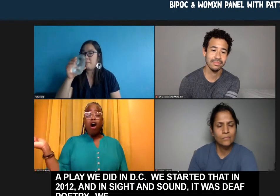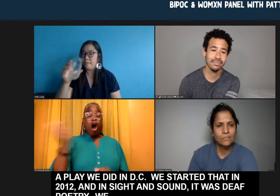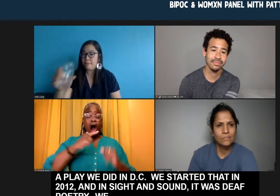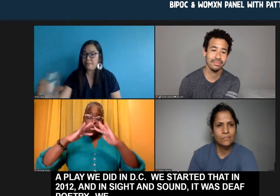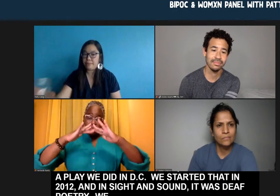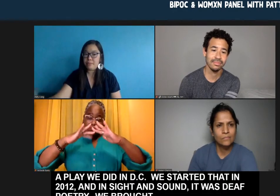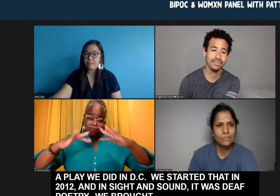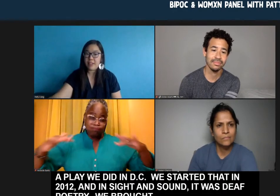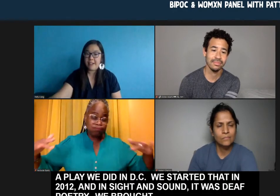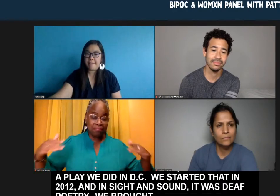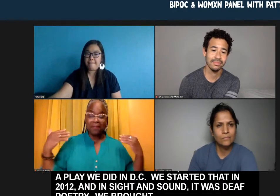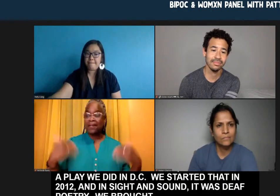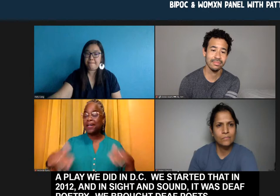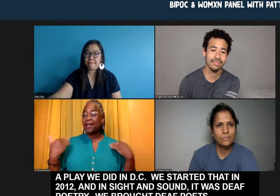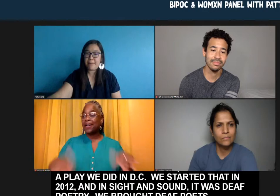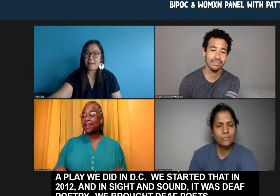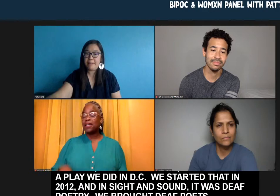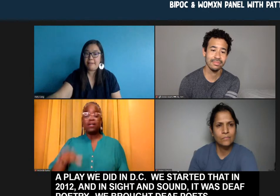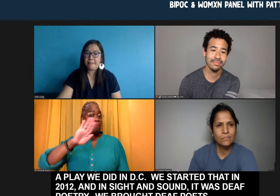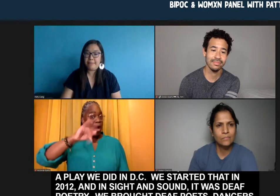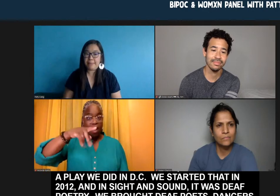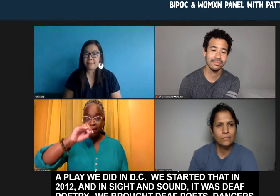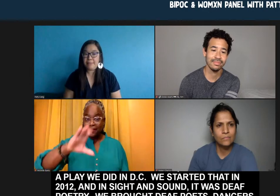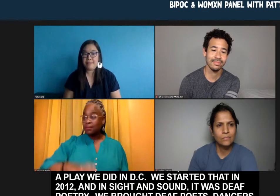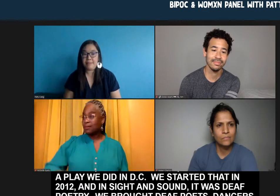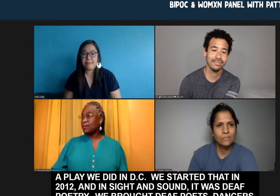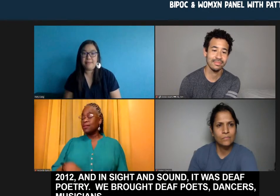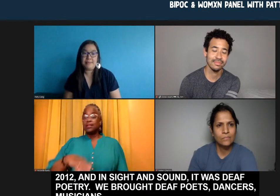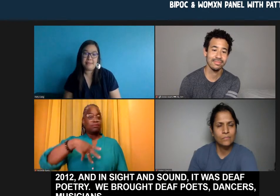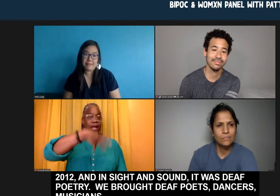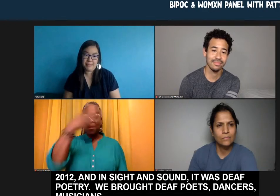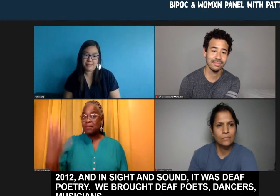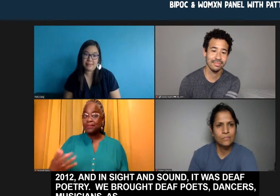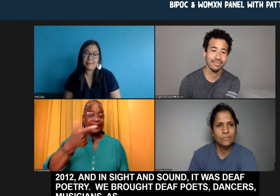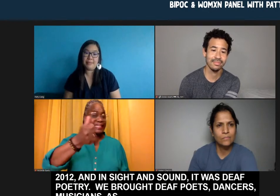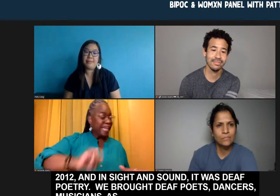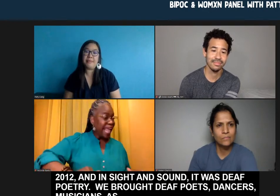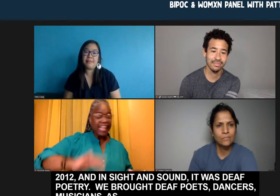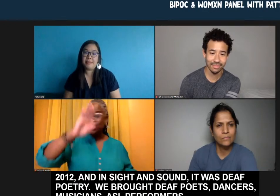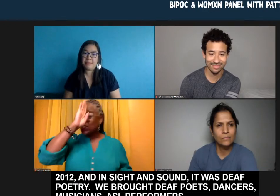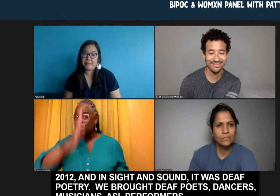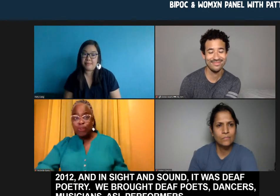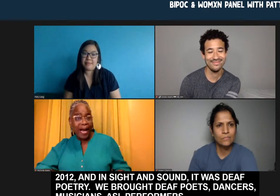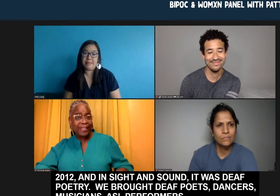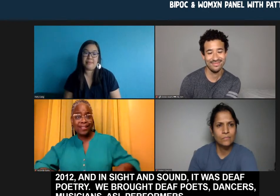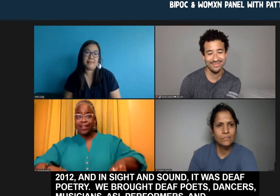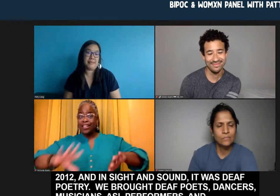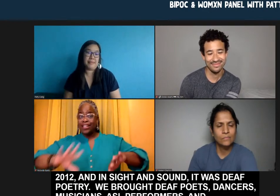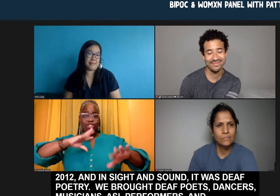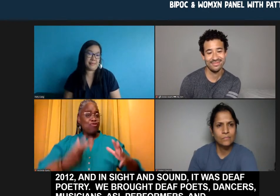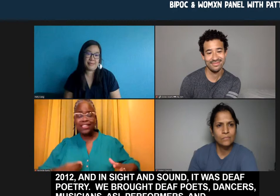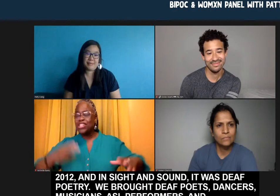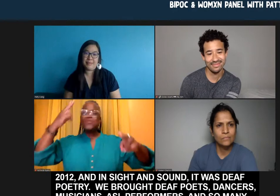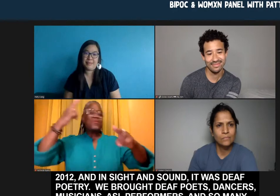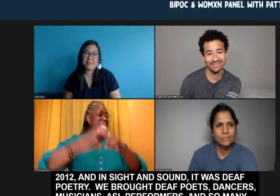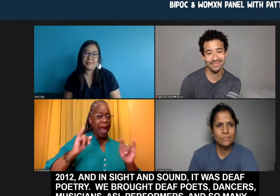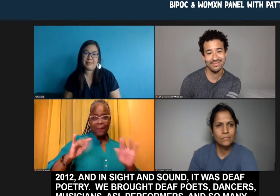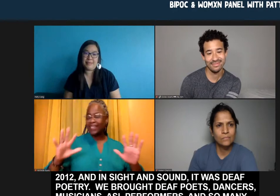musicians, ASL performers, and just so many different, there's so much diversity, queer, gay, straight,